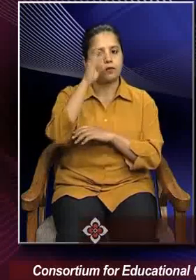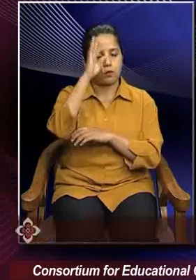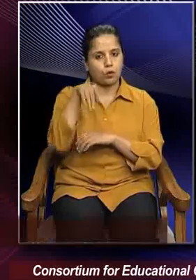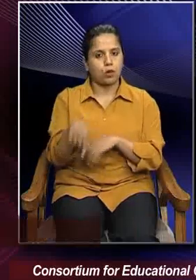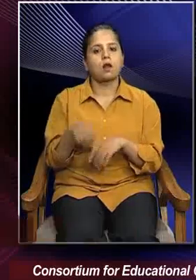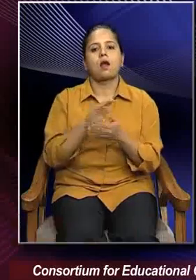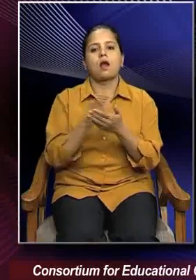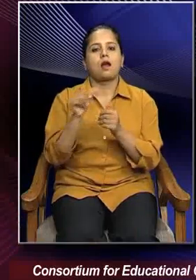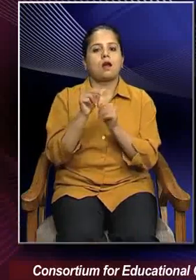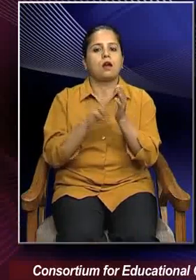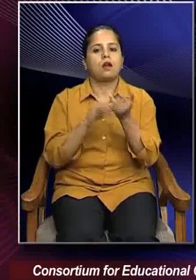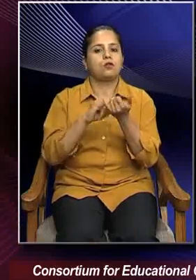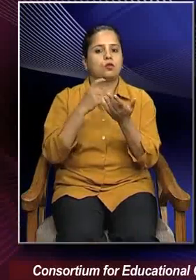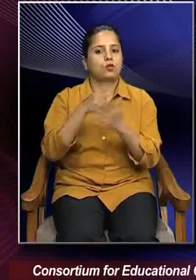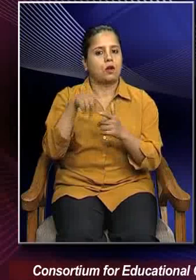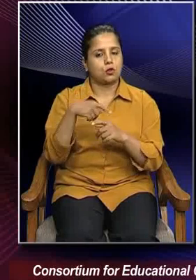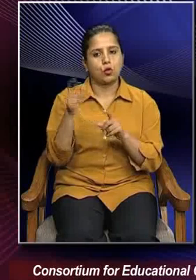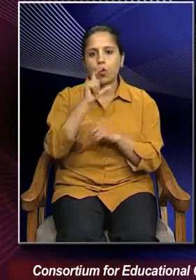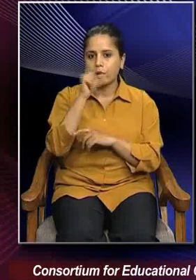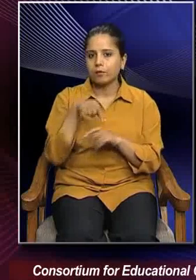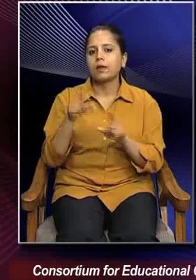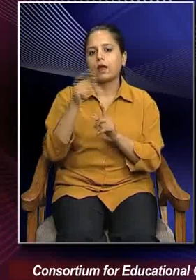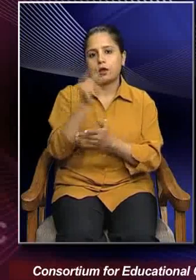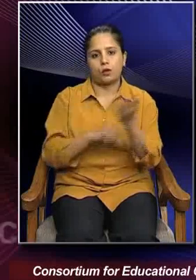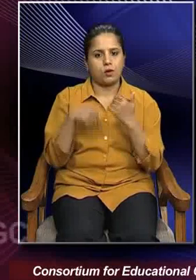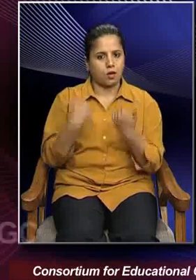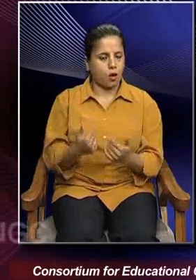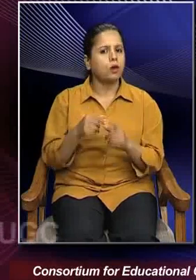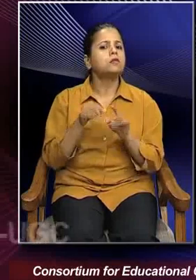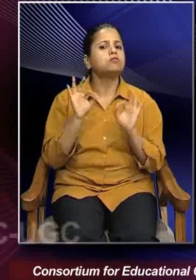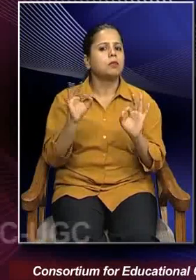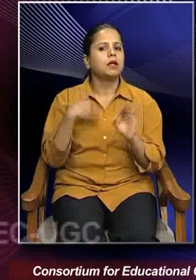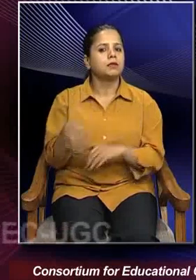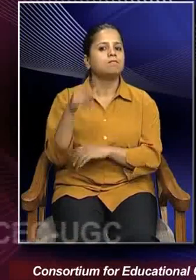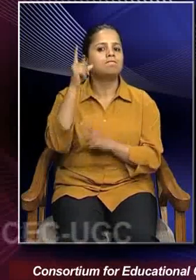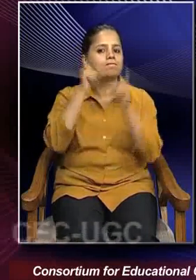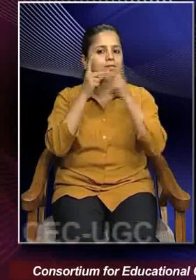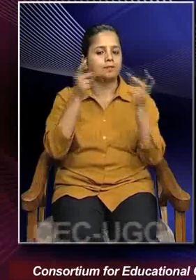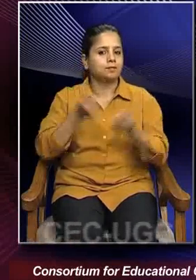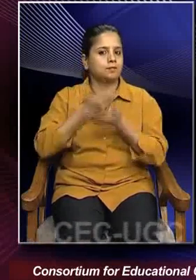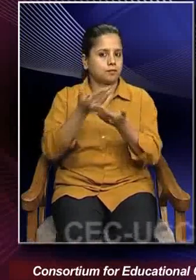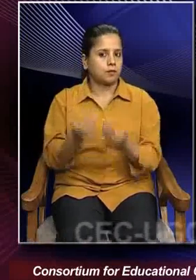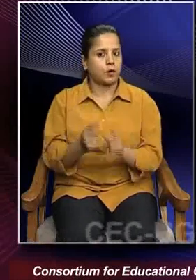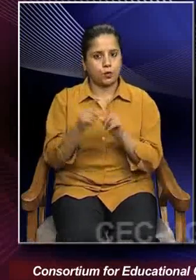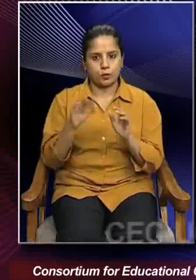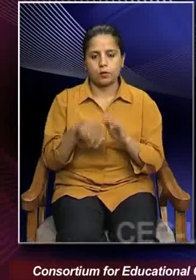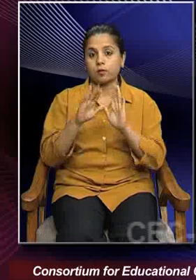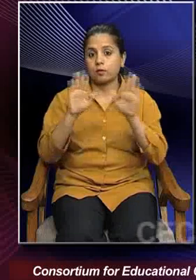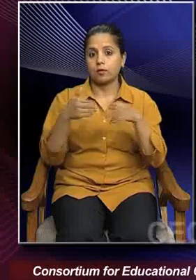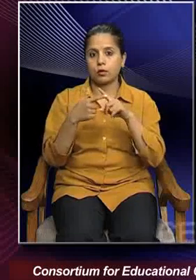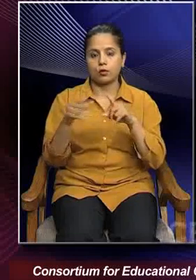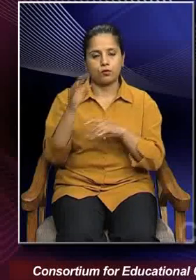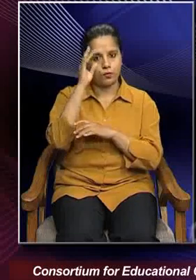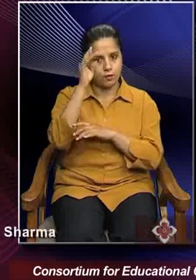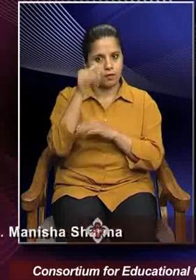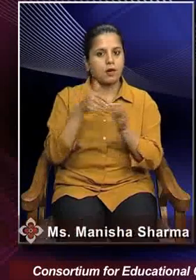Delhi. We are doing a special lecture series under the symbolic expressions on Introduction to